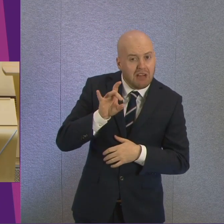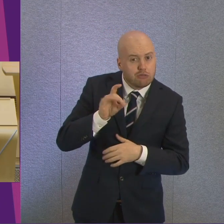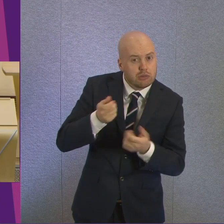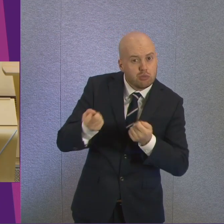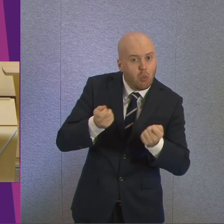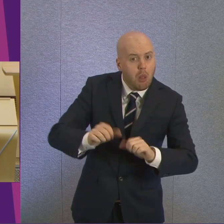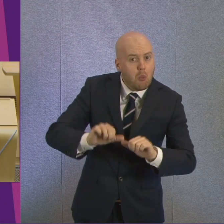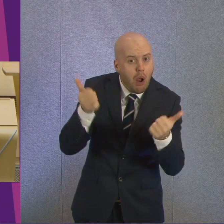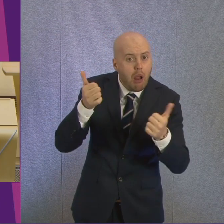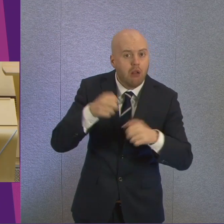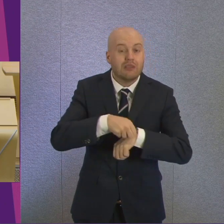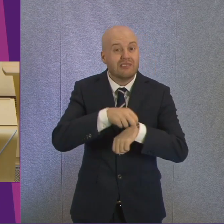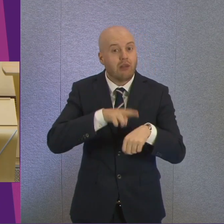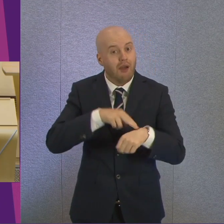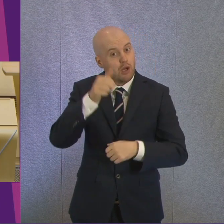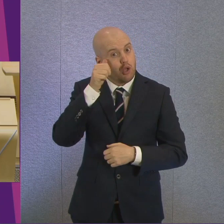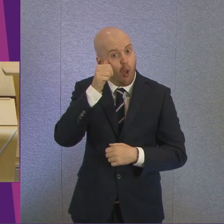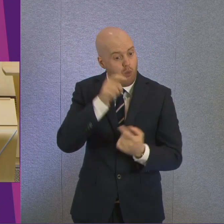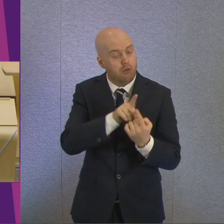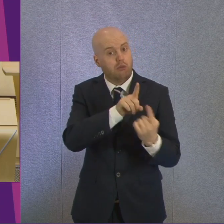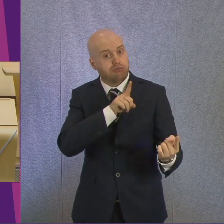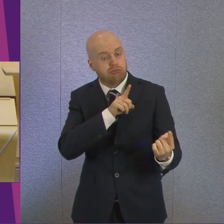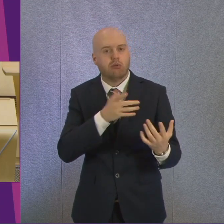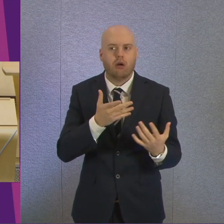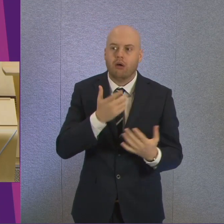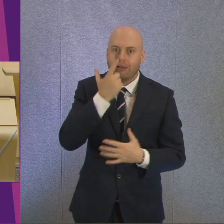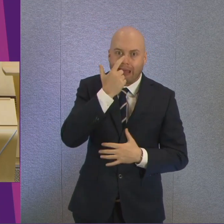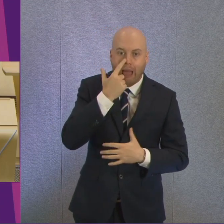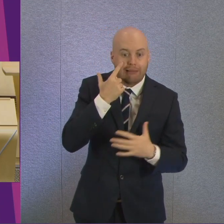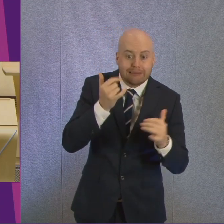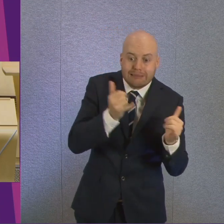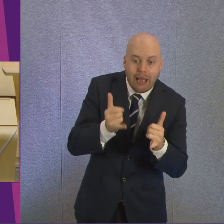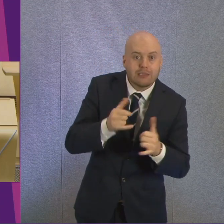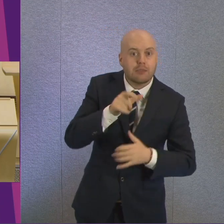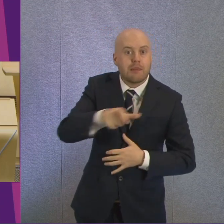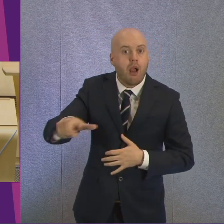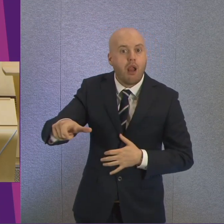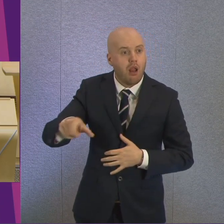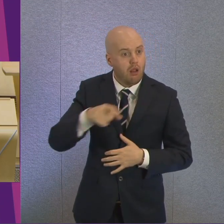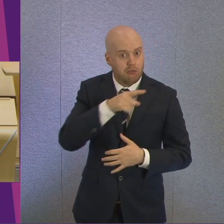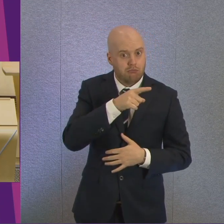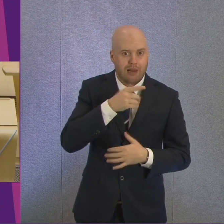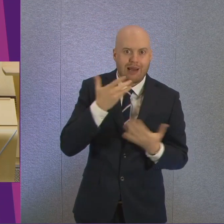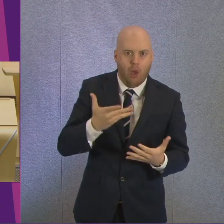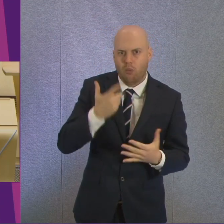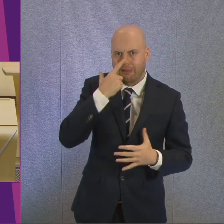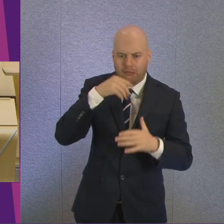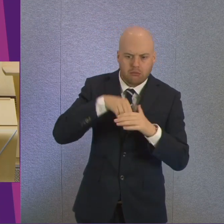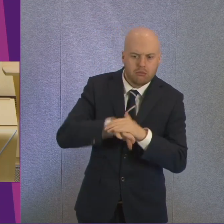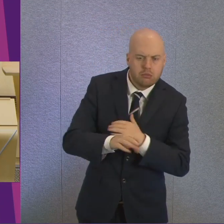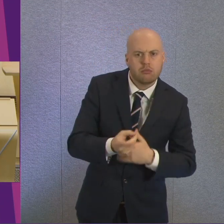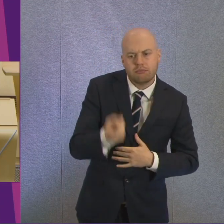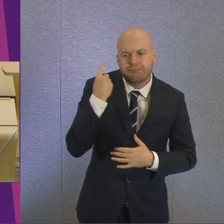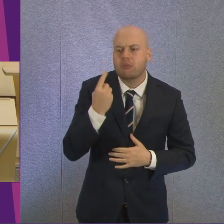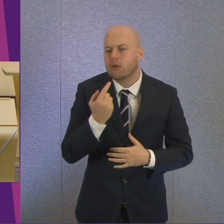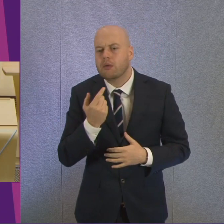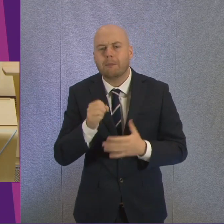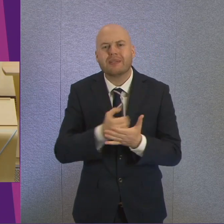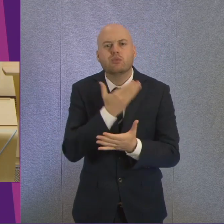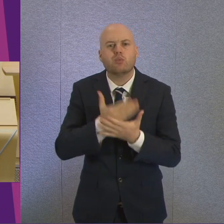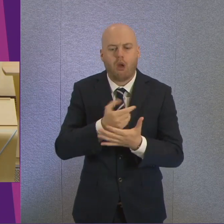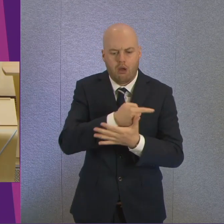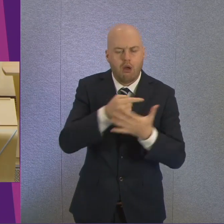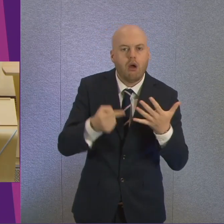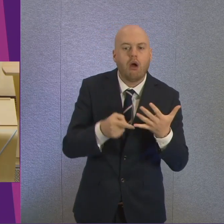social distancing and testing, and the actions they intend to take to rectify and rectify quickly any